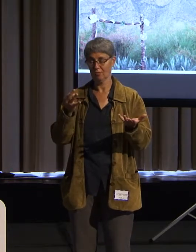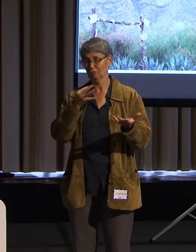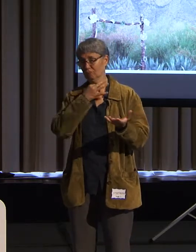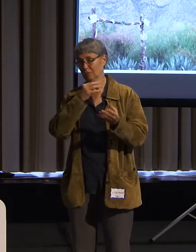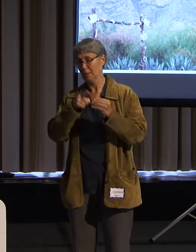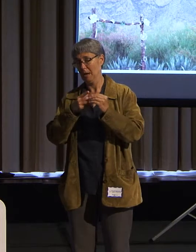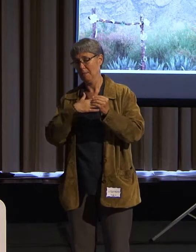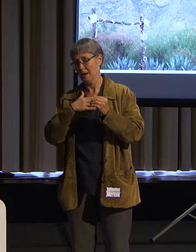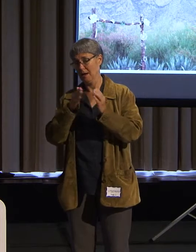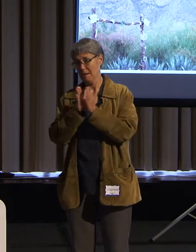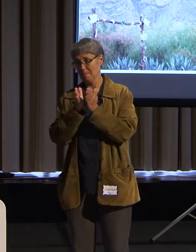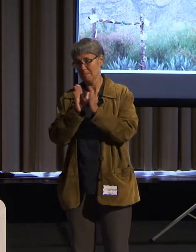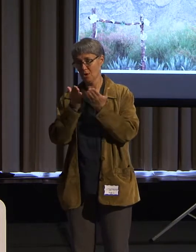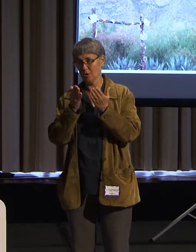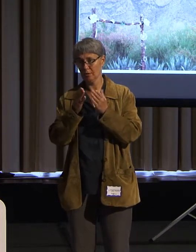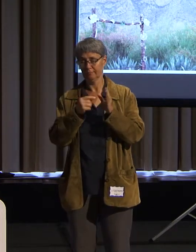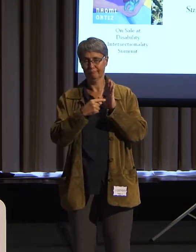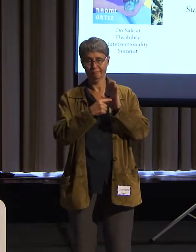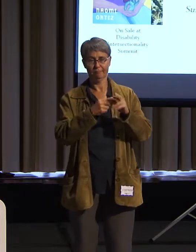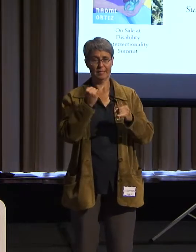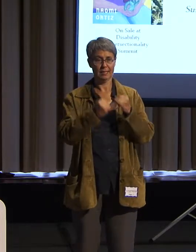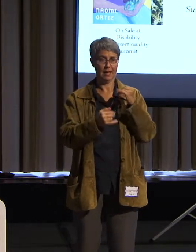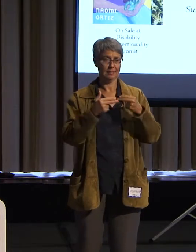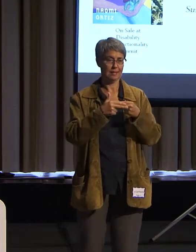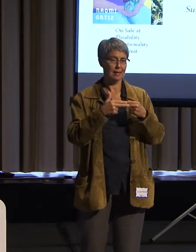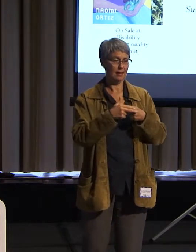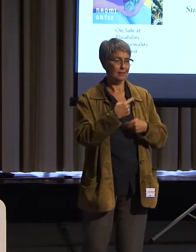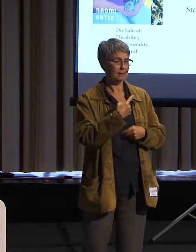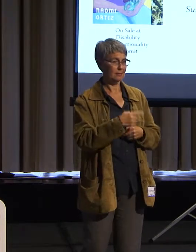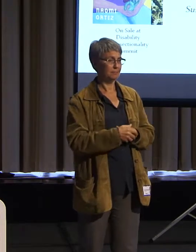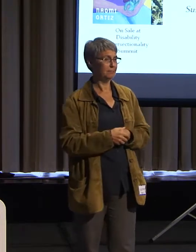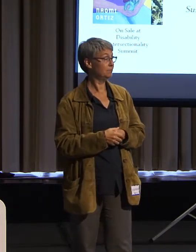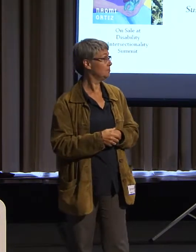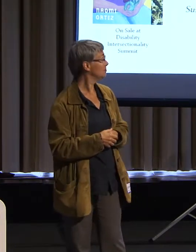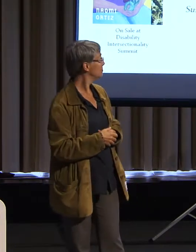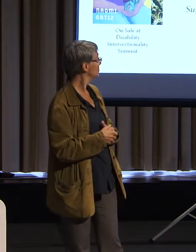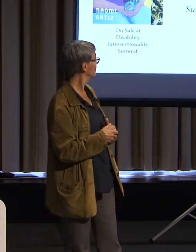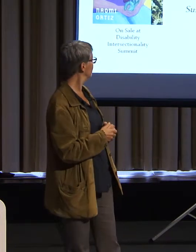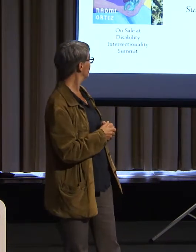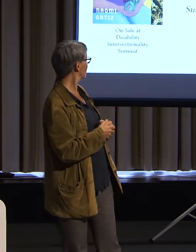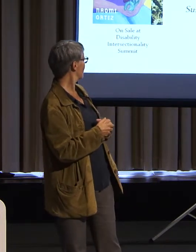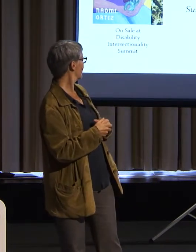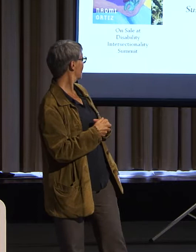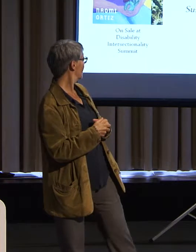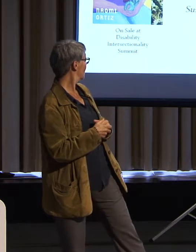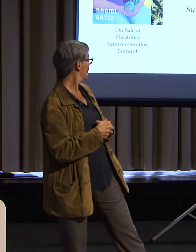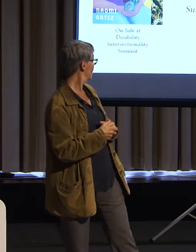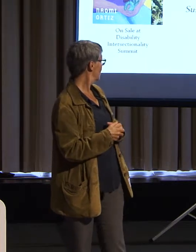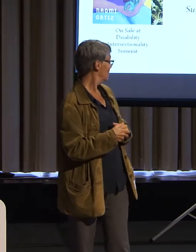last slide so you can see what it looks like. Sorry, Lisette, I think you were.